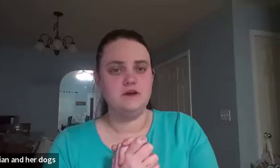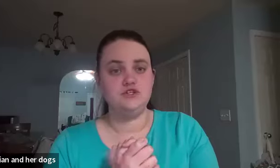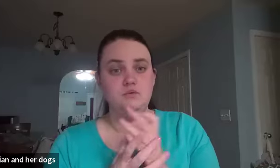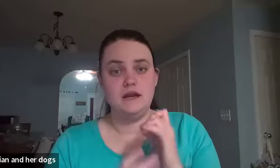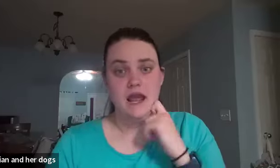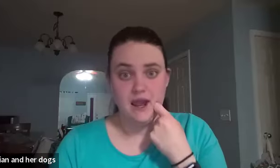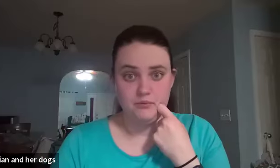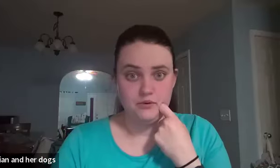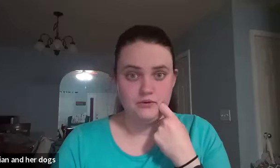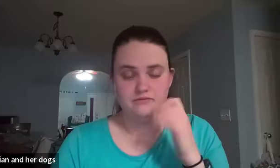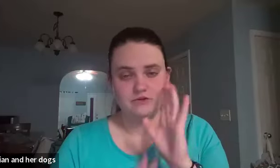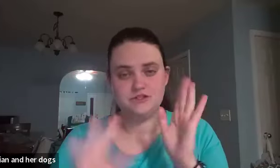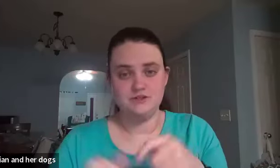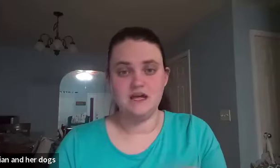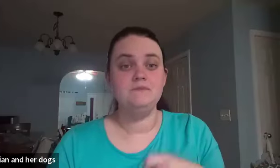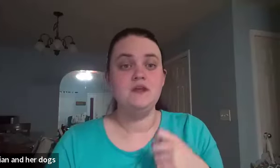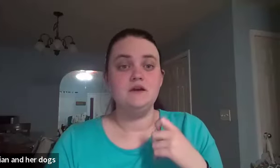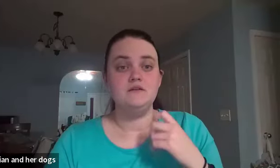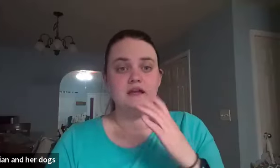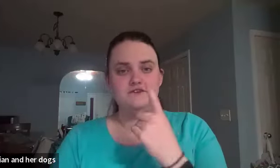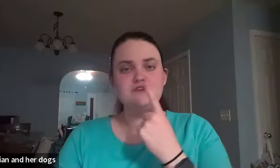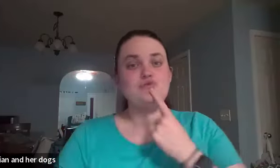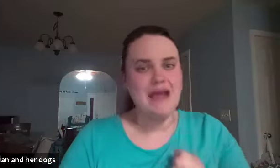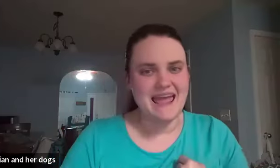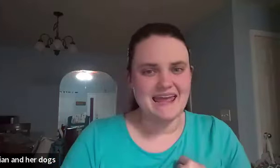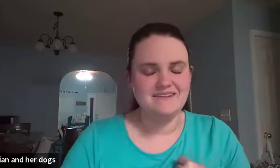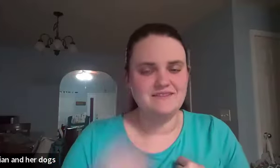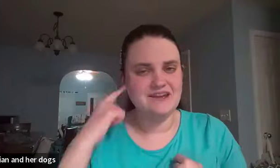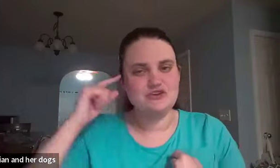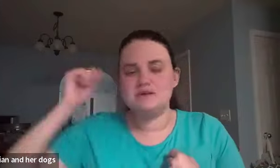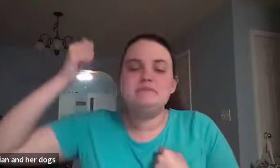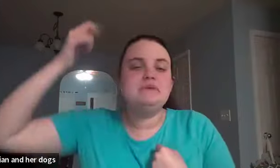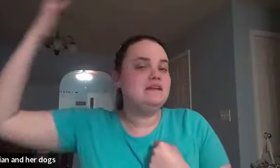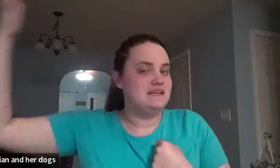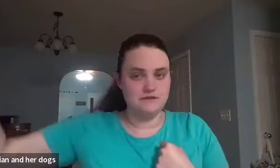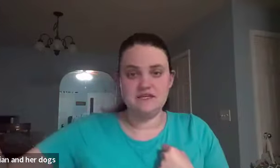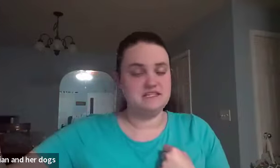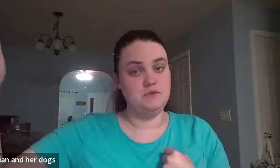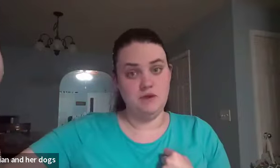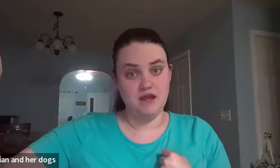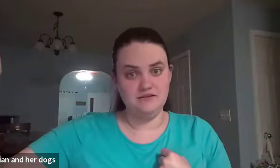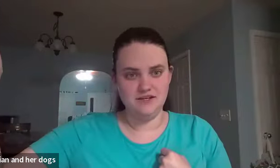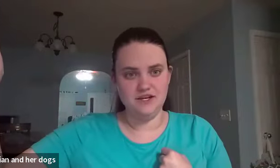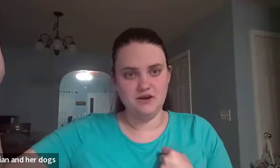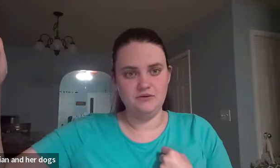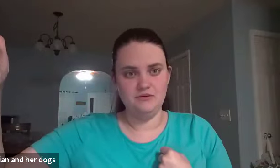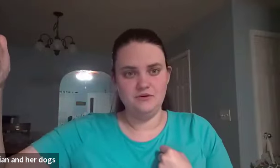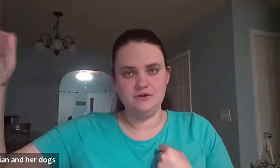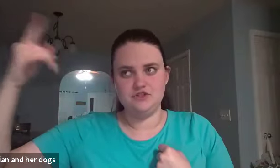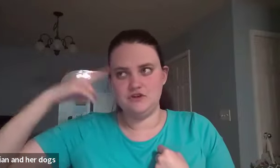about you want an apple, we're just going to use that. Like if you said red, there's a billion different things that could be red, you know? So they're